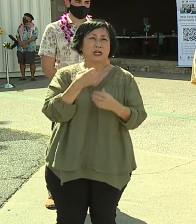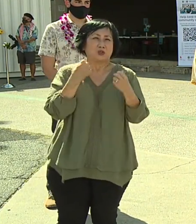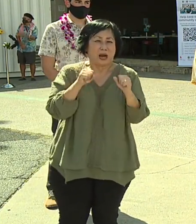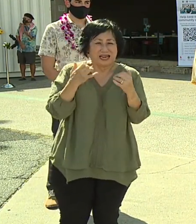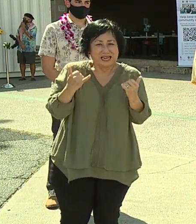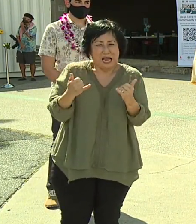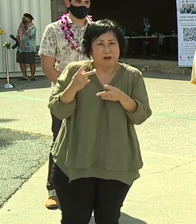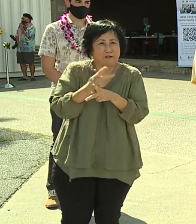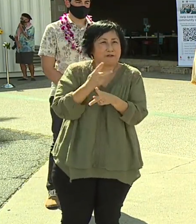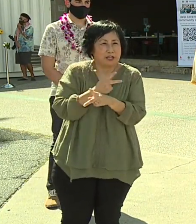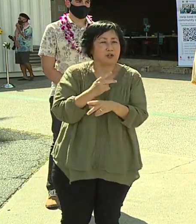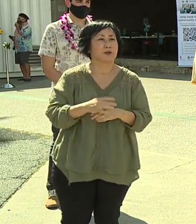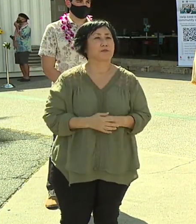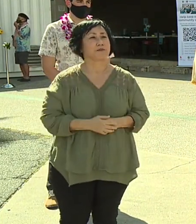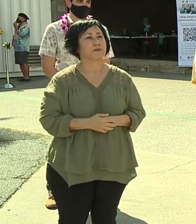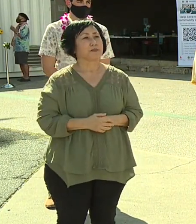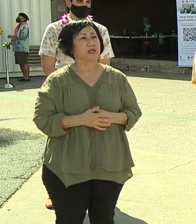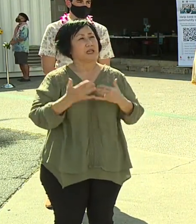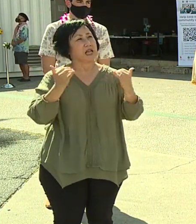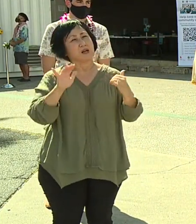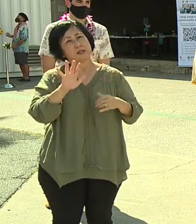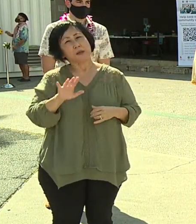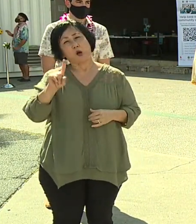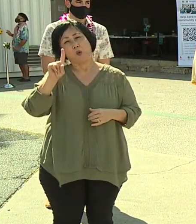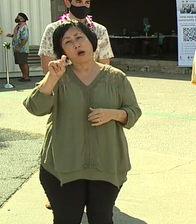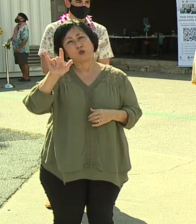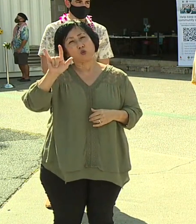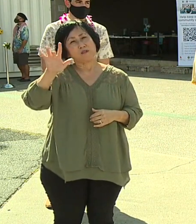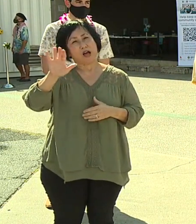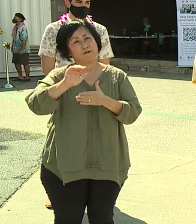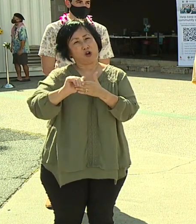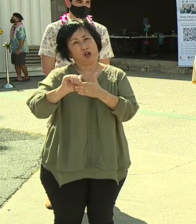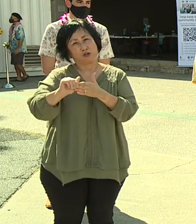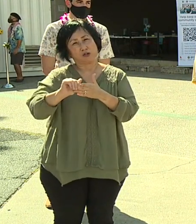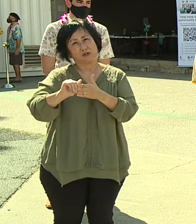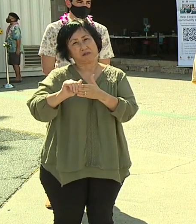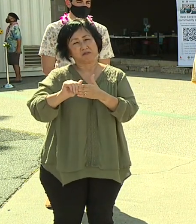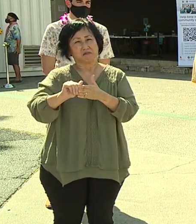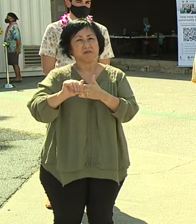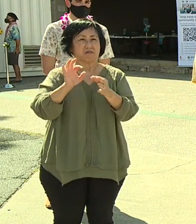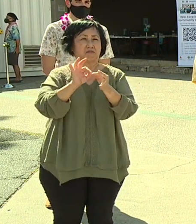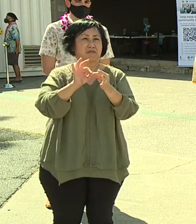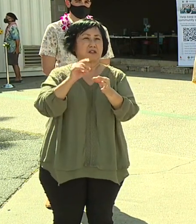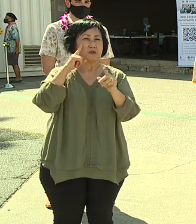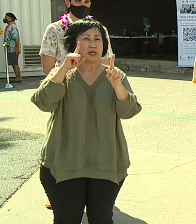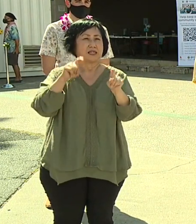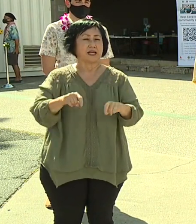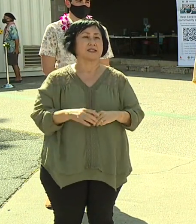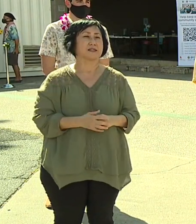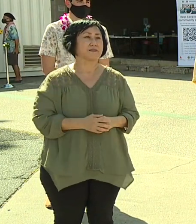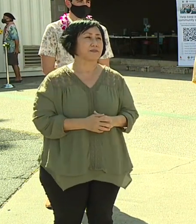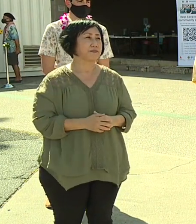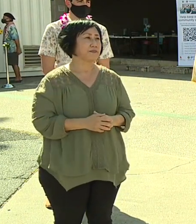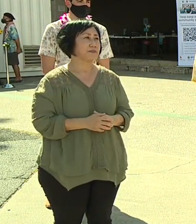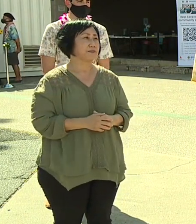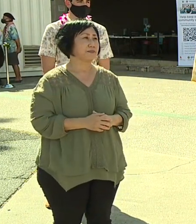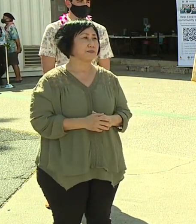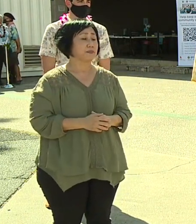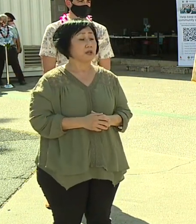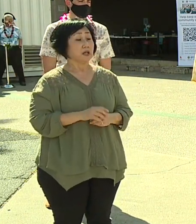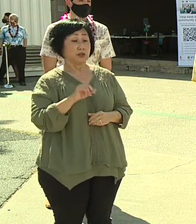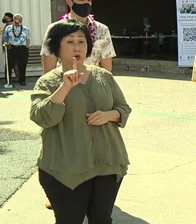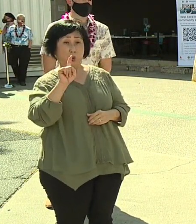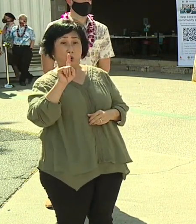that together. It's right now it's about $125 is what the pricing is. Again, part of